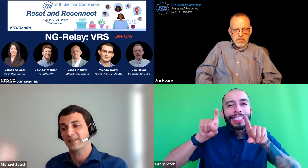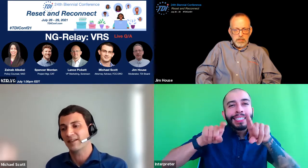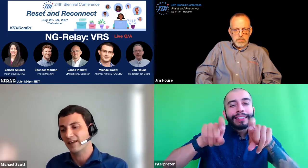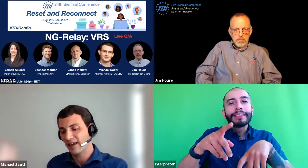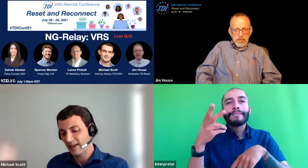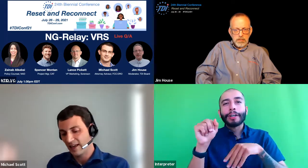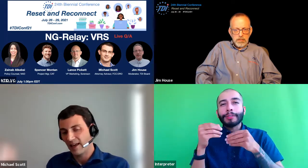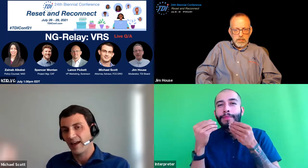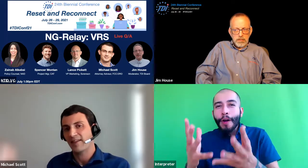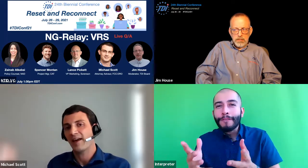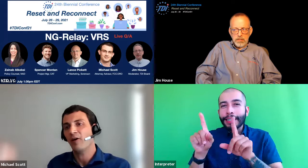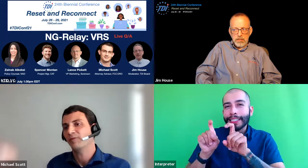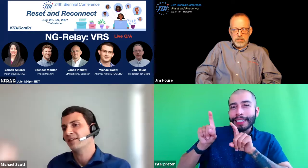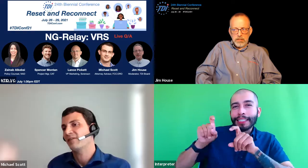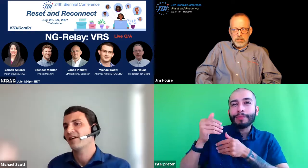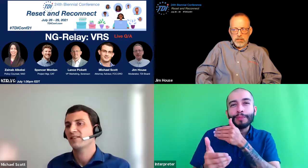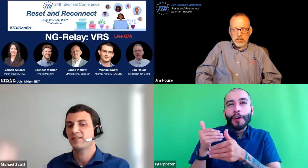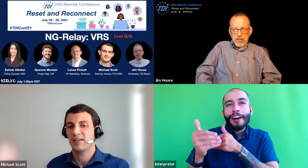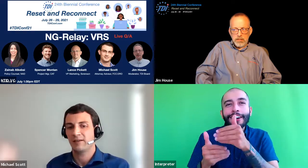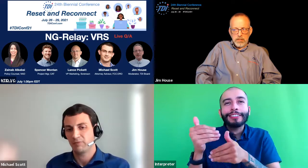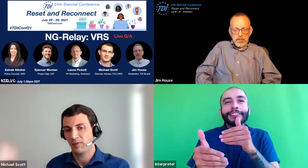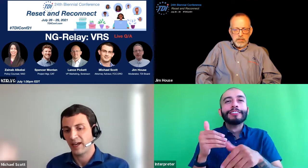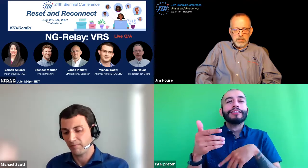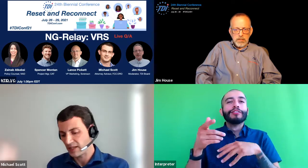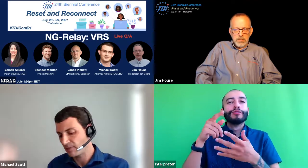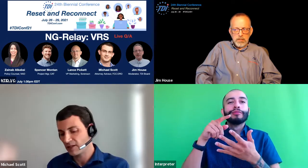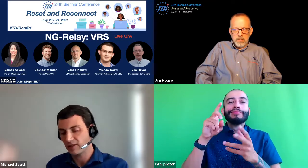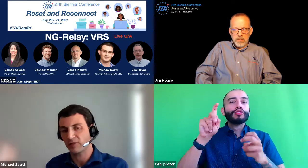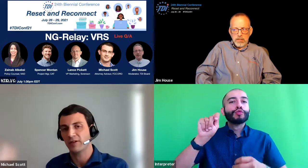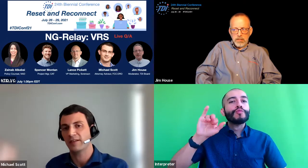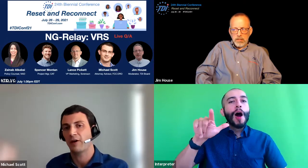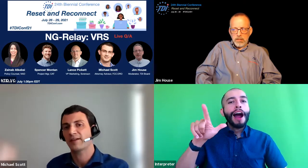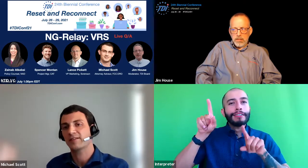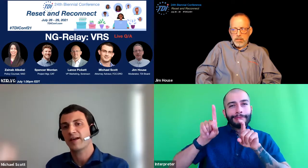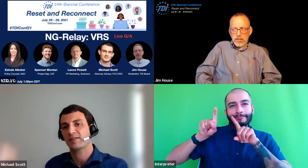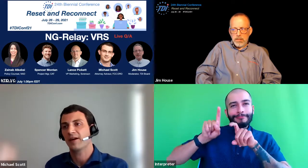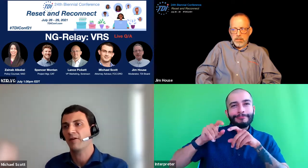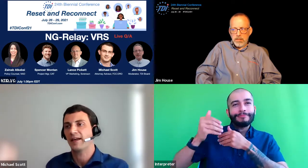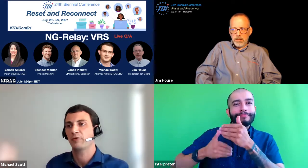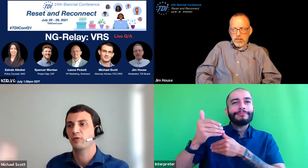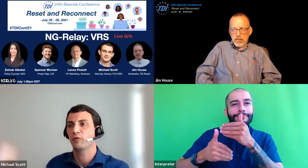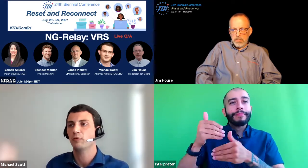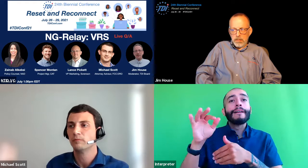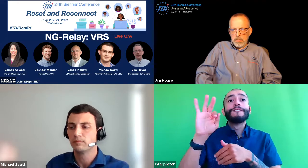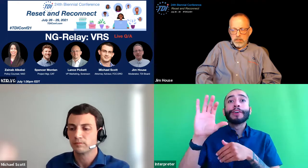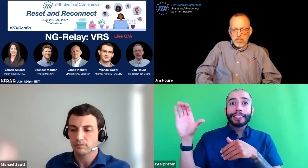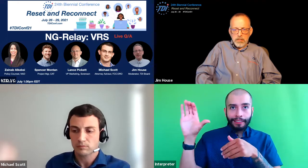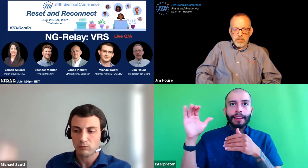programs, and that helped. And now the FCC, we have pending petitions to look at our next steps there, like how